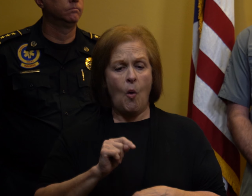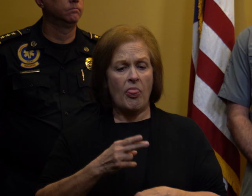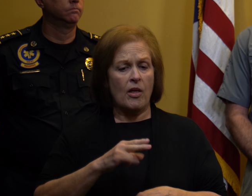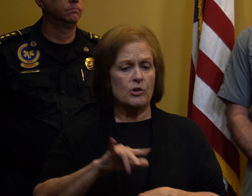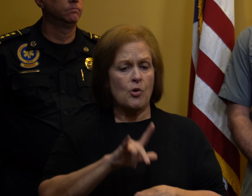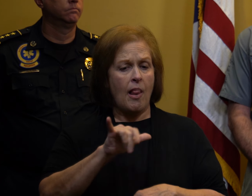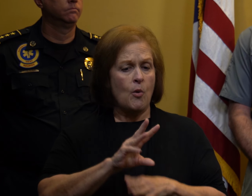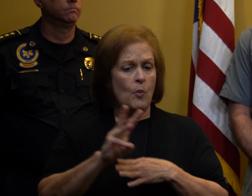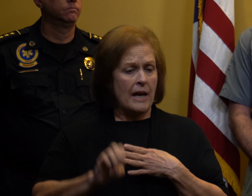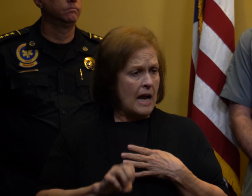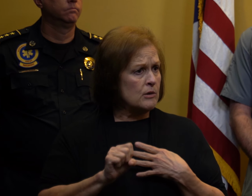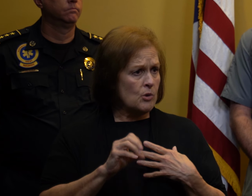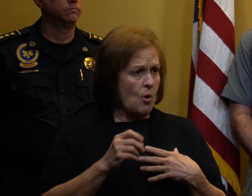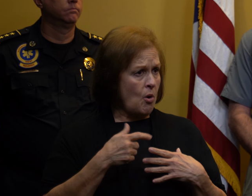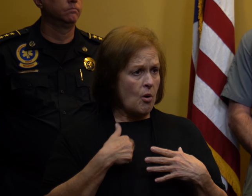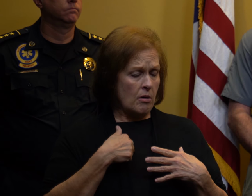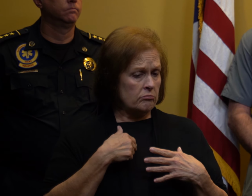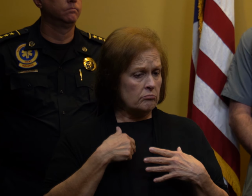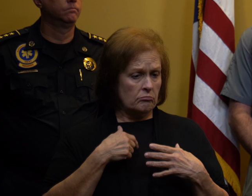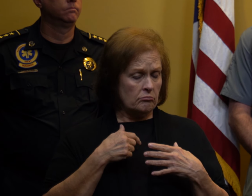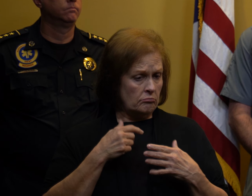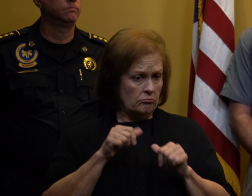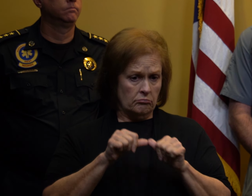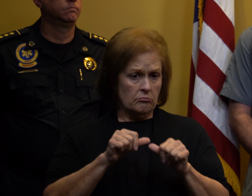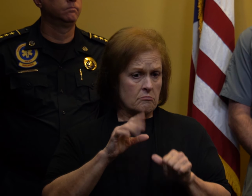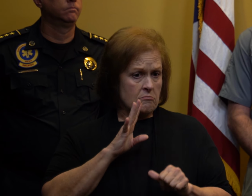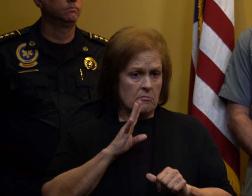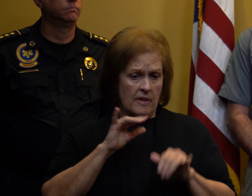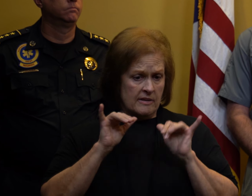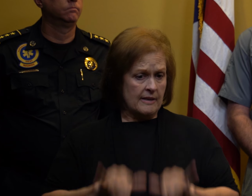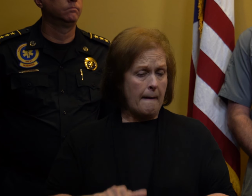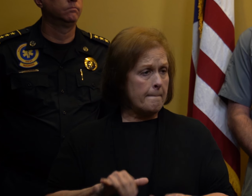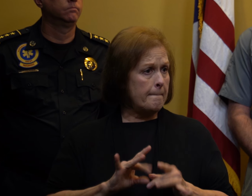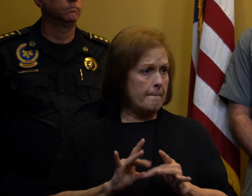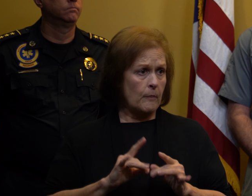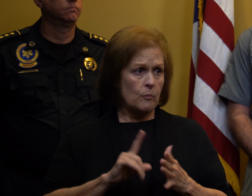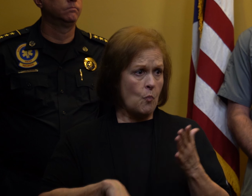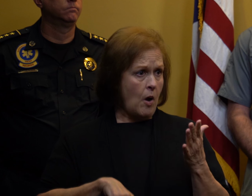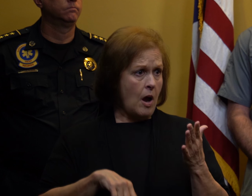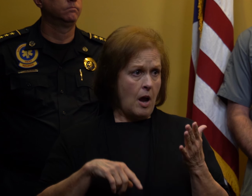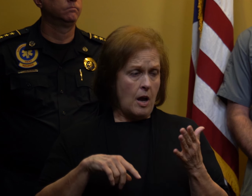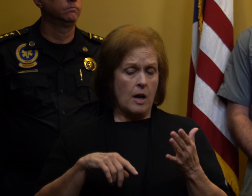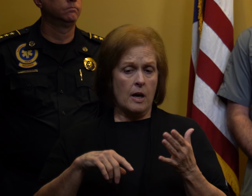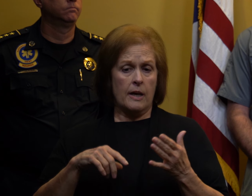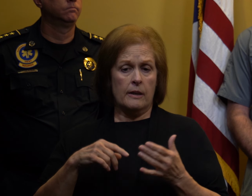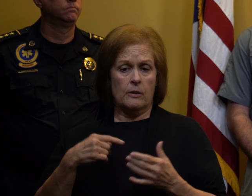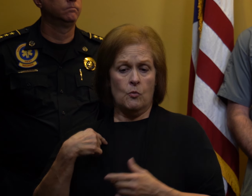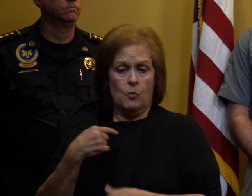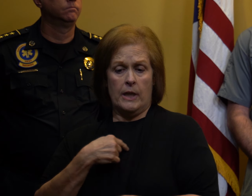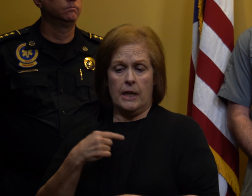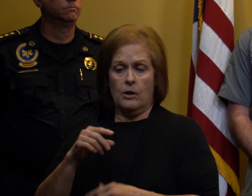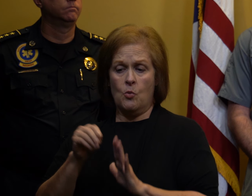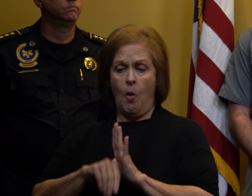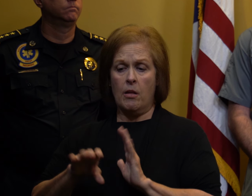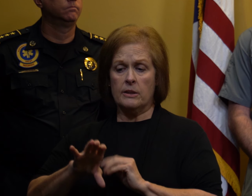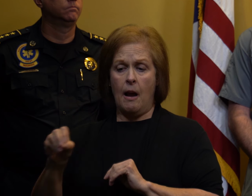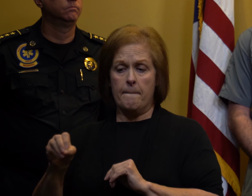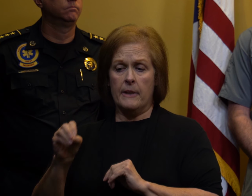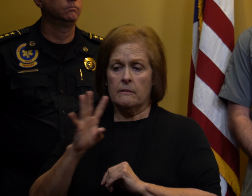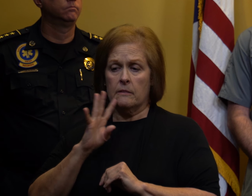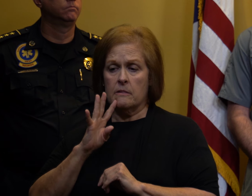weekend. So I stand by the statements that I put out, and also in partnership with New Orleans and Company. If I could follow up though, but that